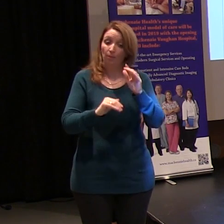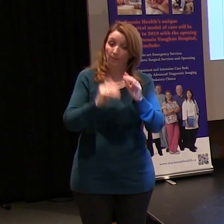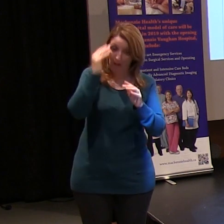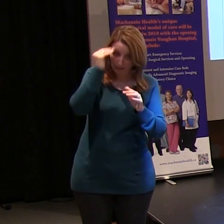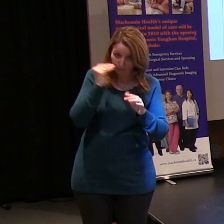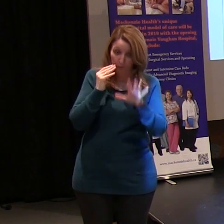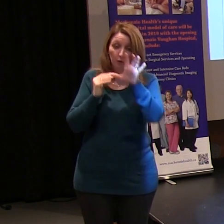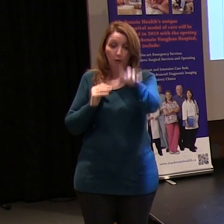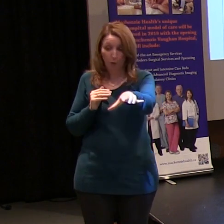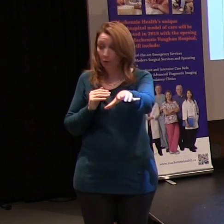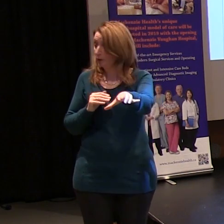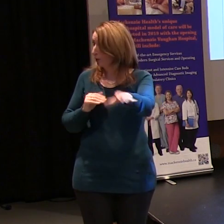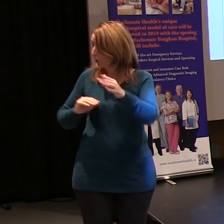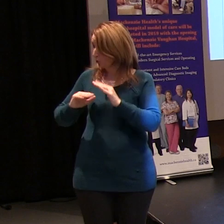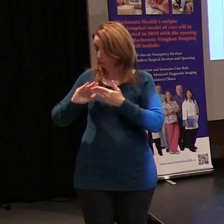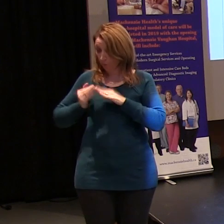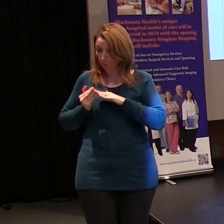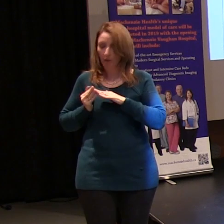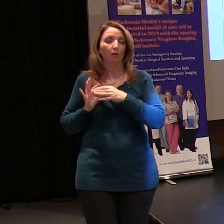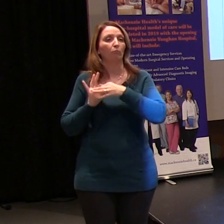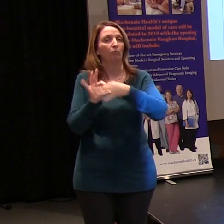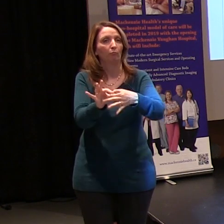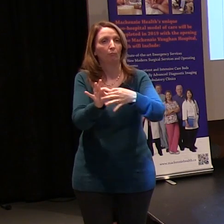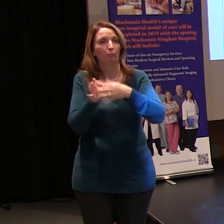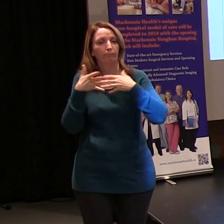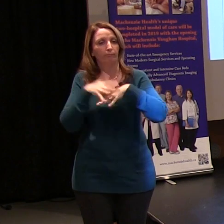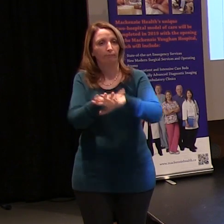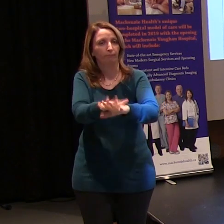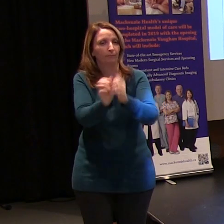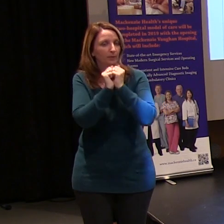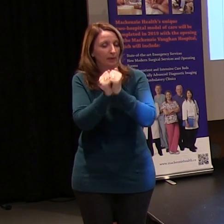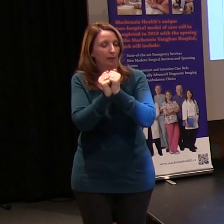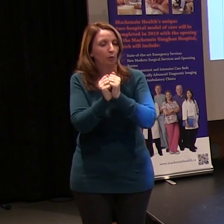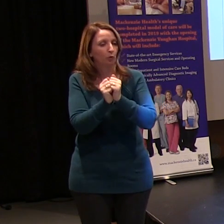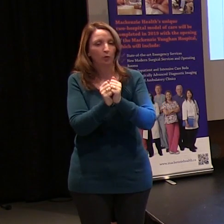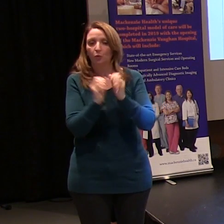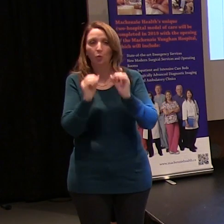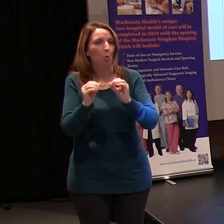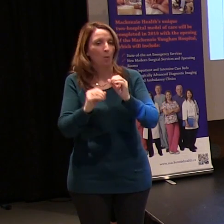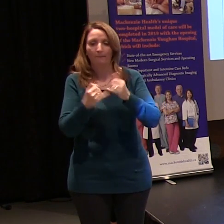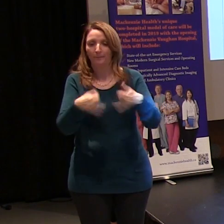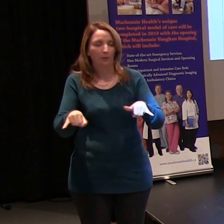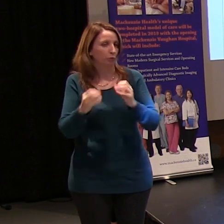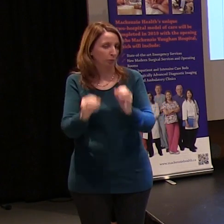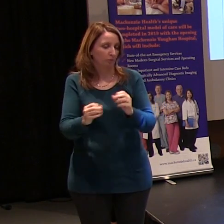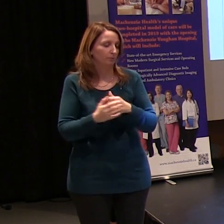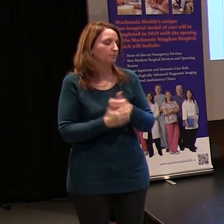hospital and the community. And we'll show you what we mean about this interaction. We also believe that the